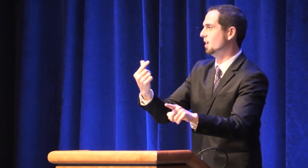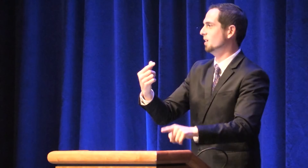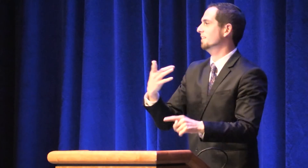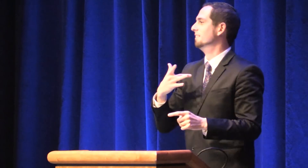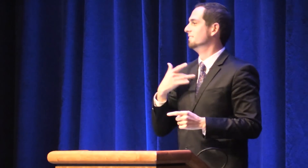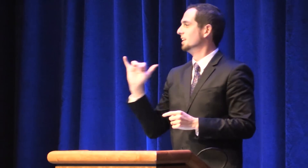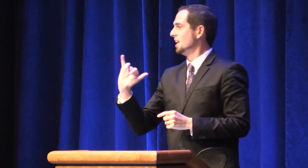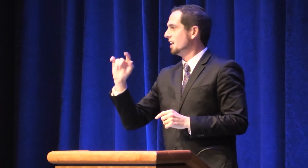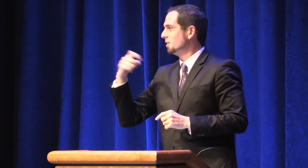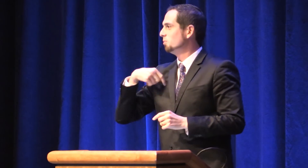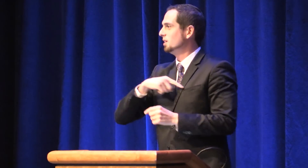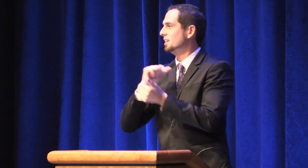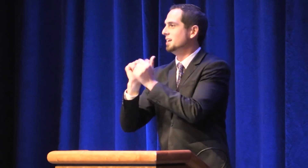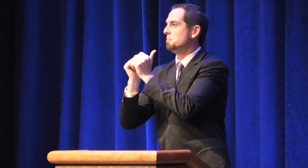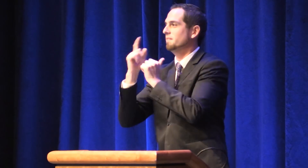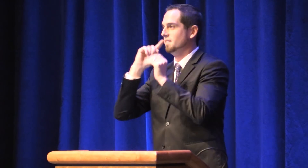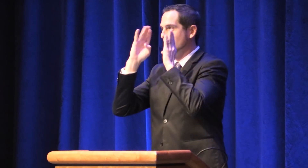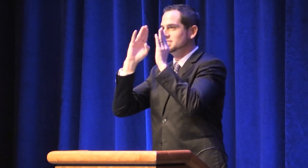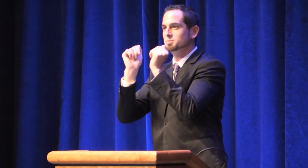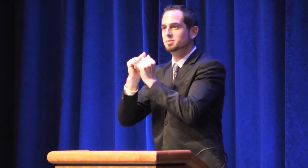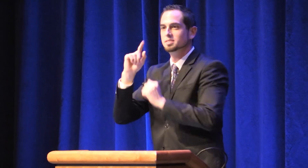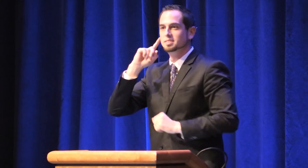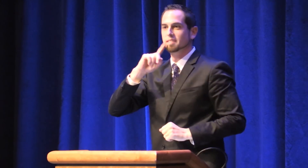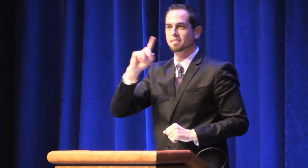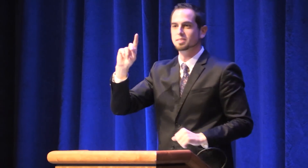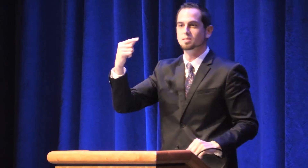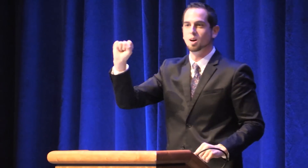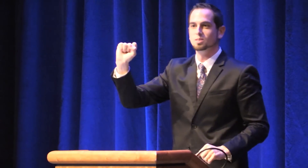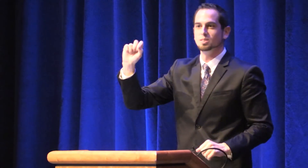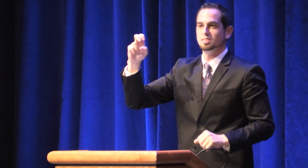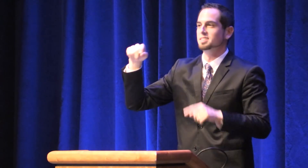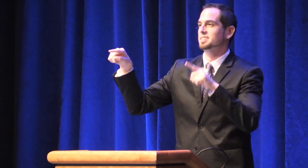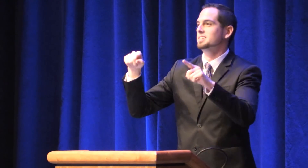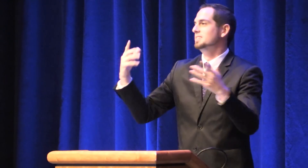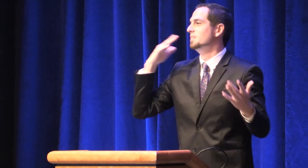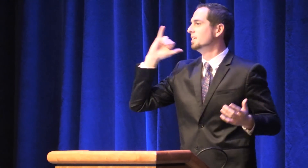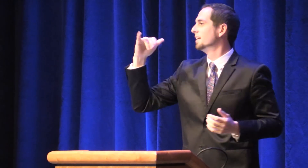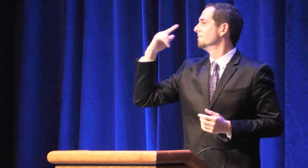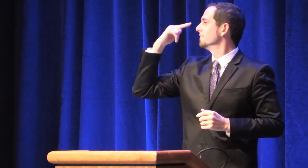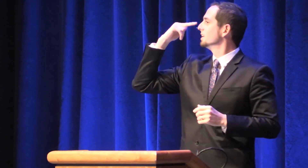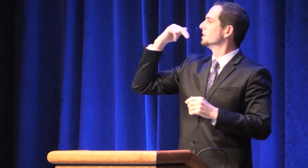as deaf people do. I'm starting to feel like we're competing for attention with deaf dogs.